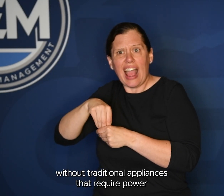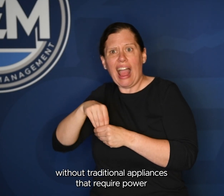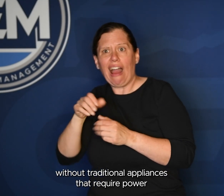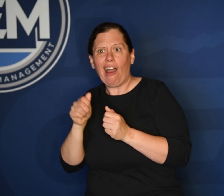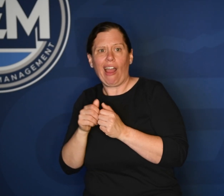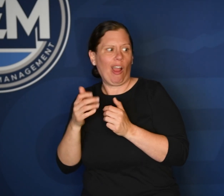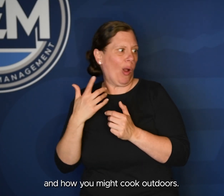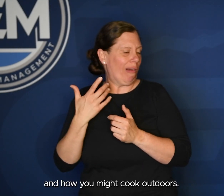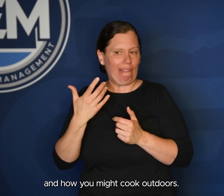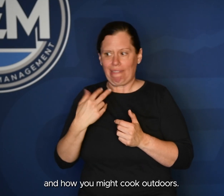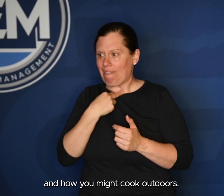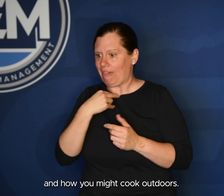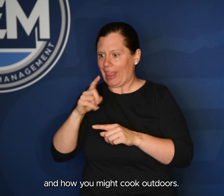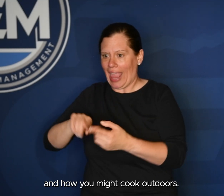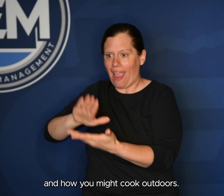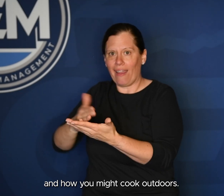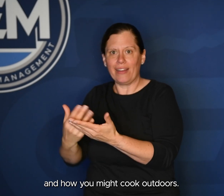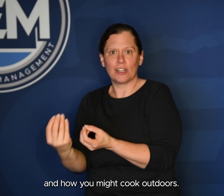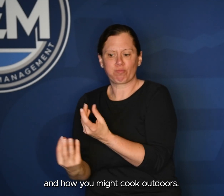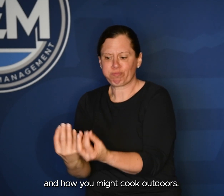power, and how you might cook outdoors.